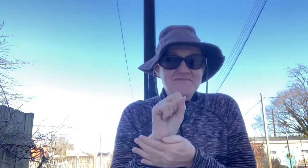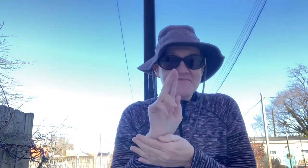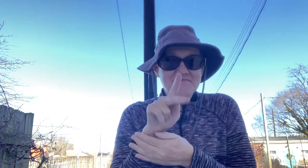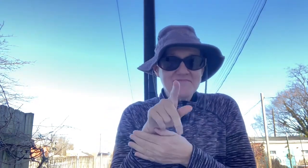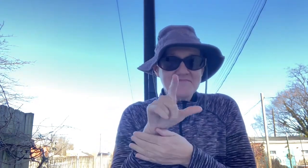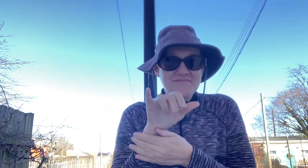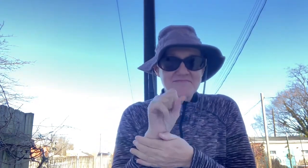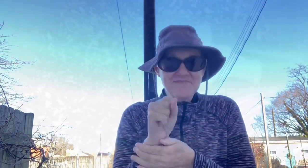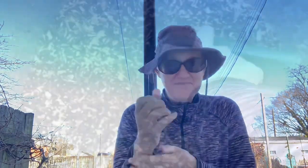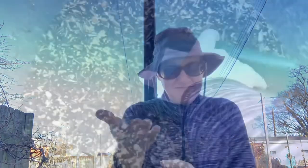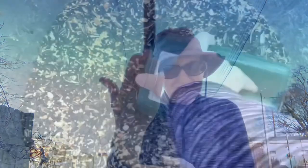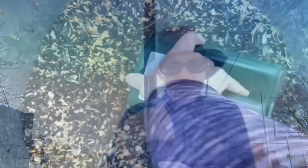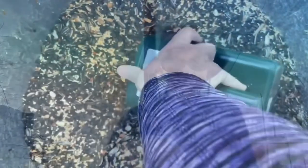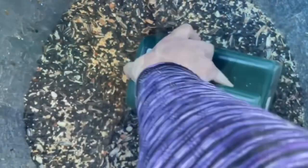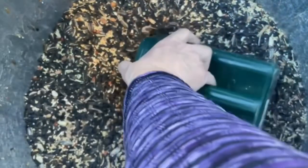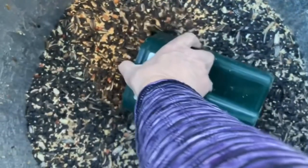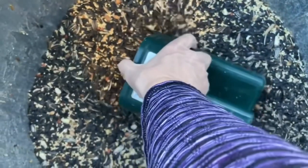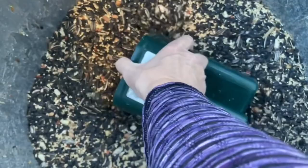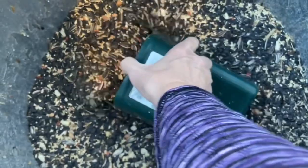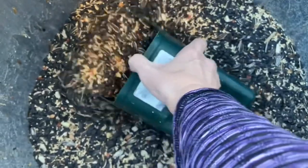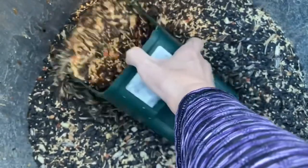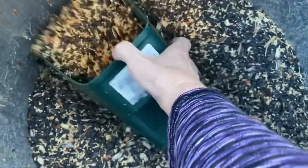gather our supplies.